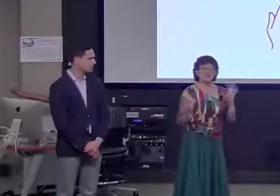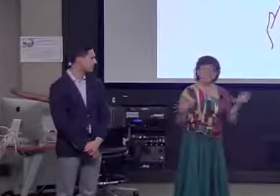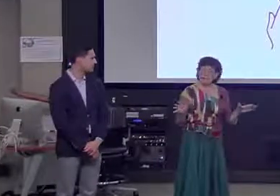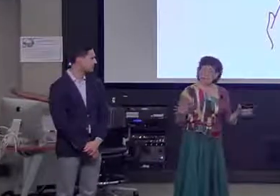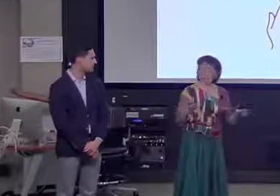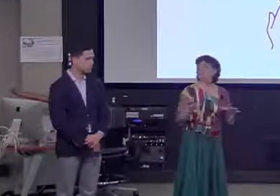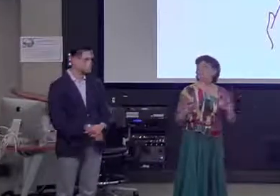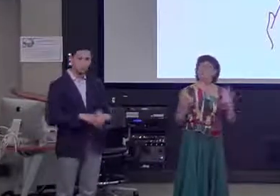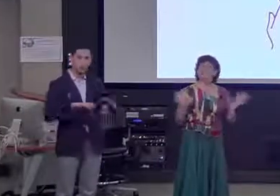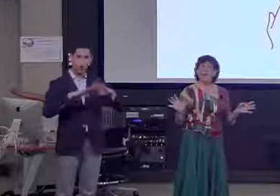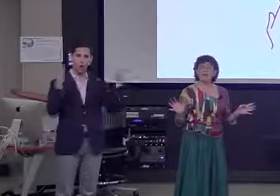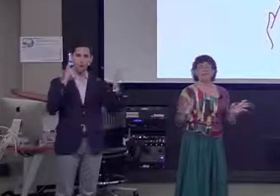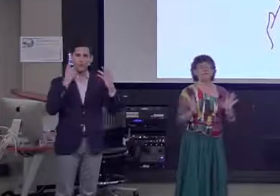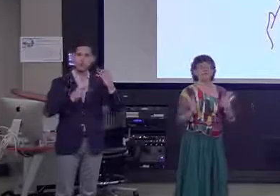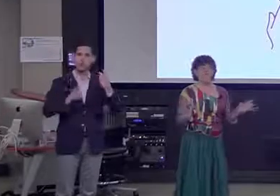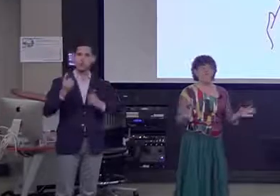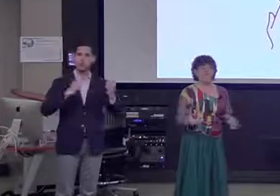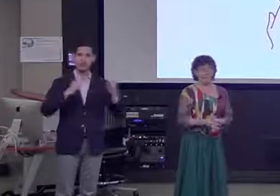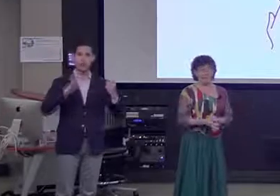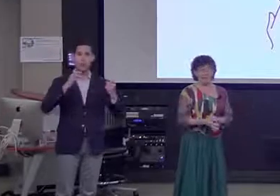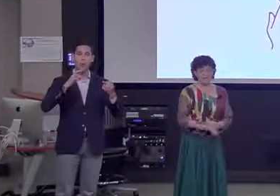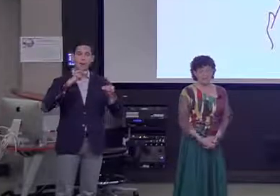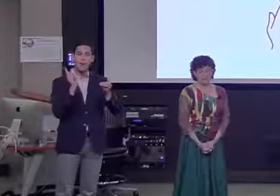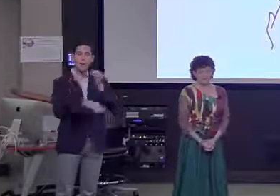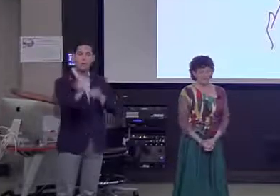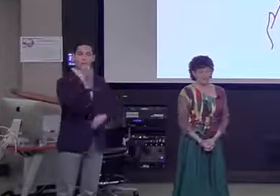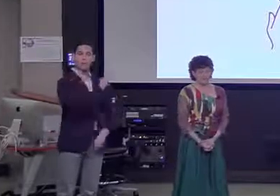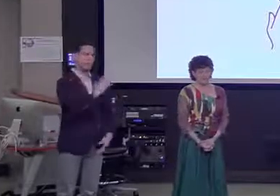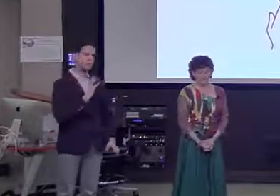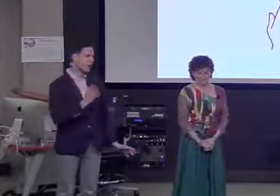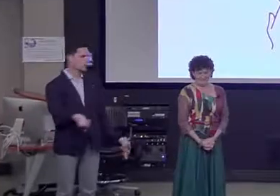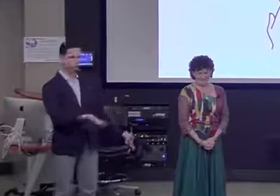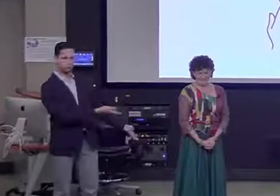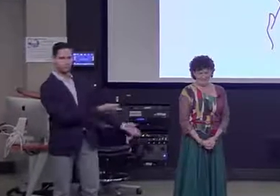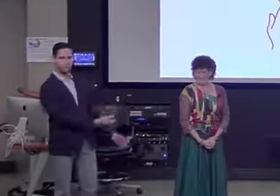Happy to take questions, tomatoes, whatever you got.